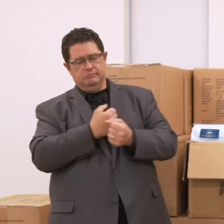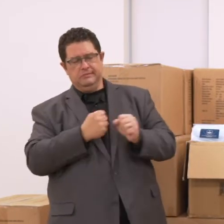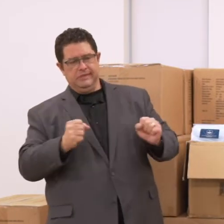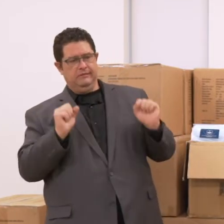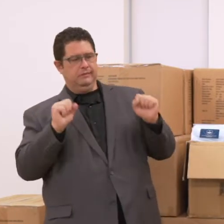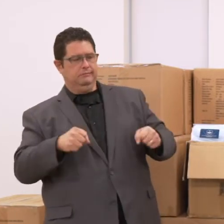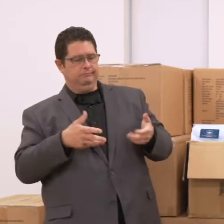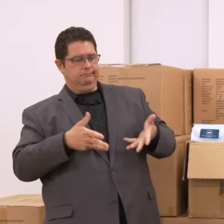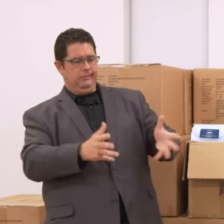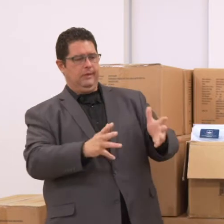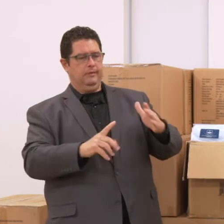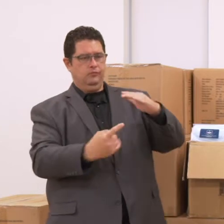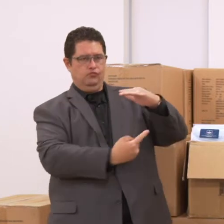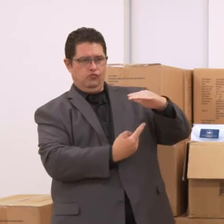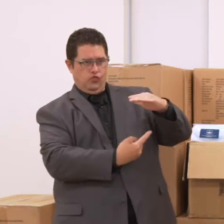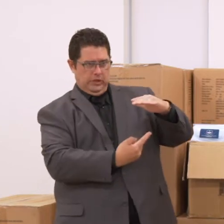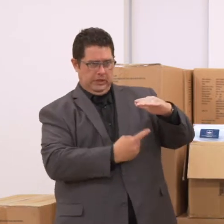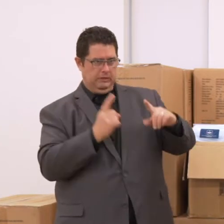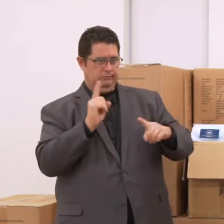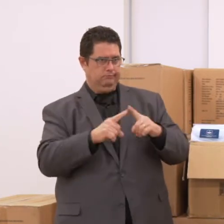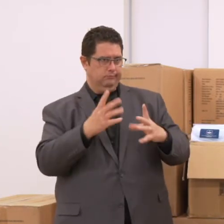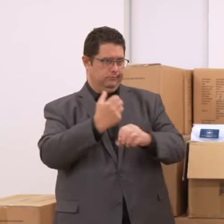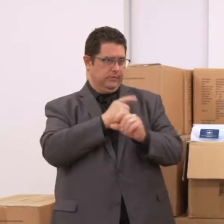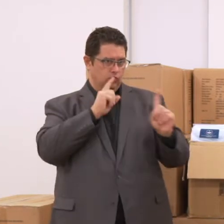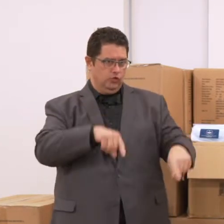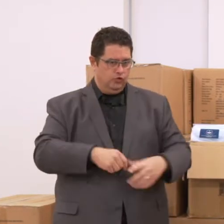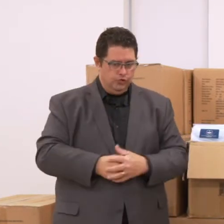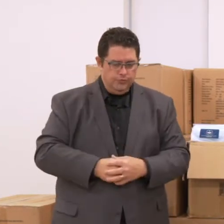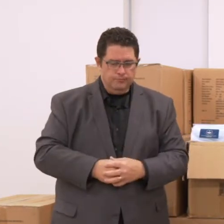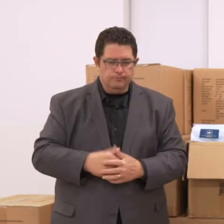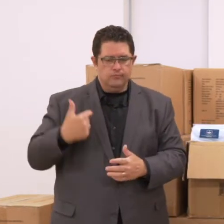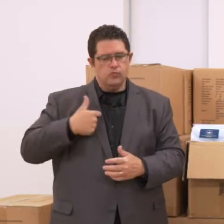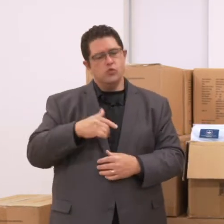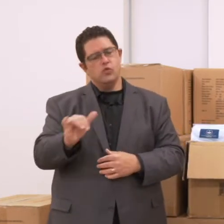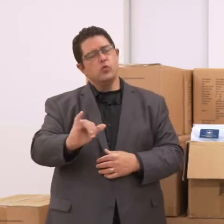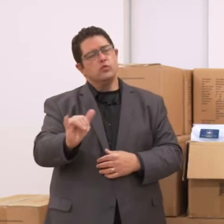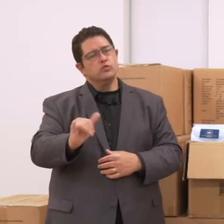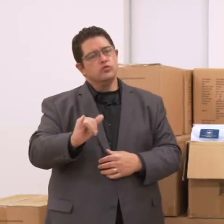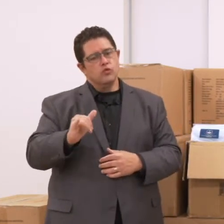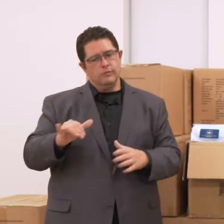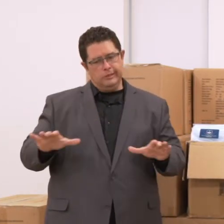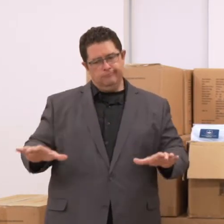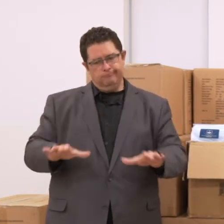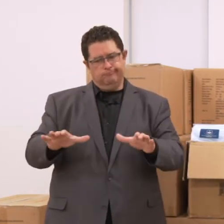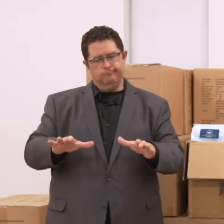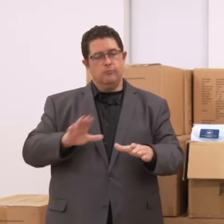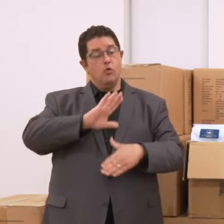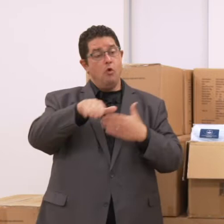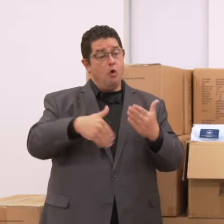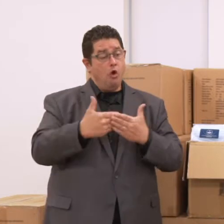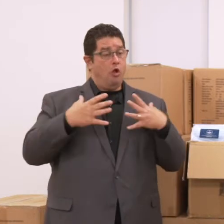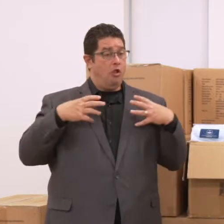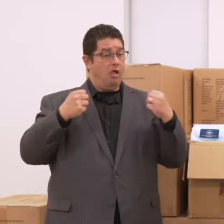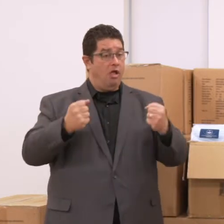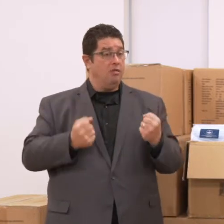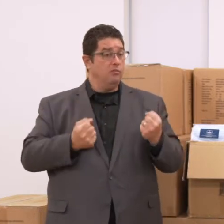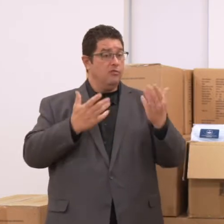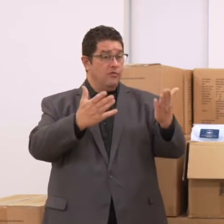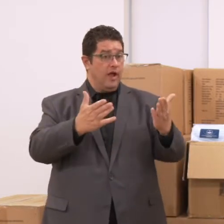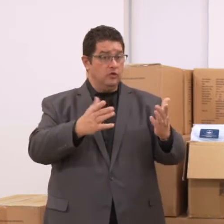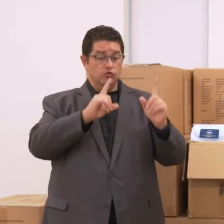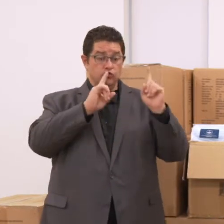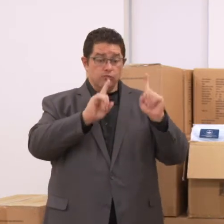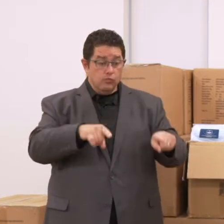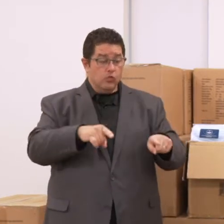available. We will also be taking action this week to make sure all health providers are reporting their testing